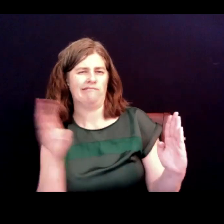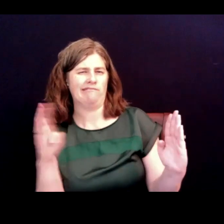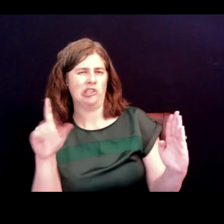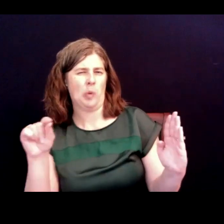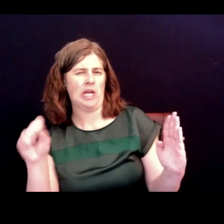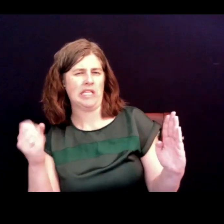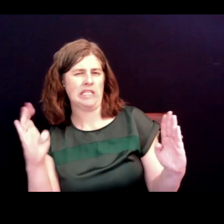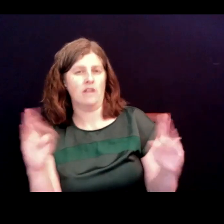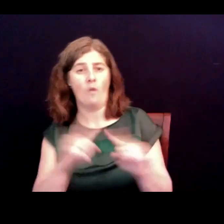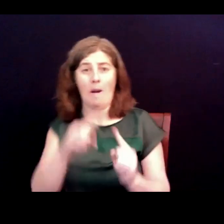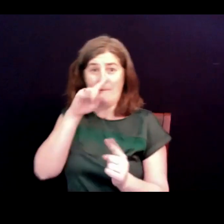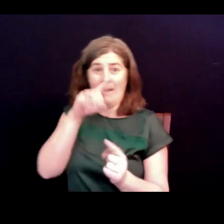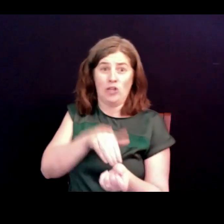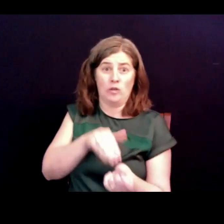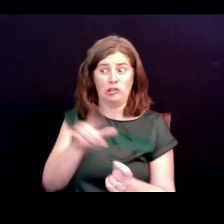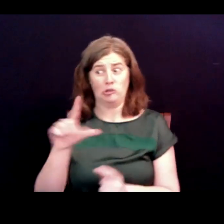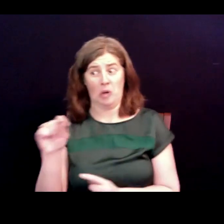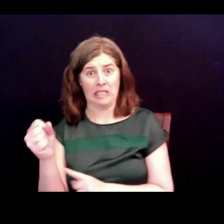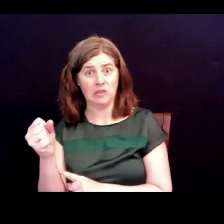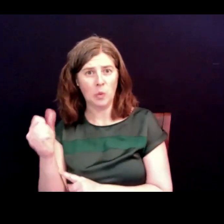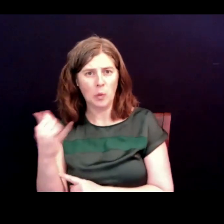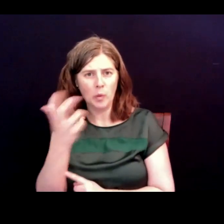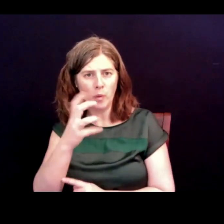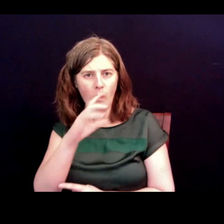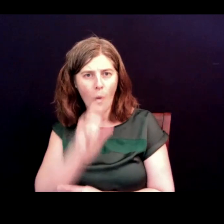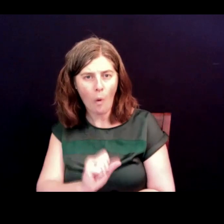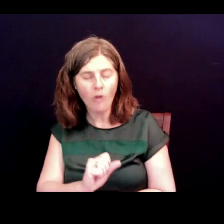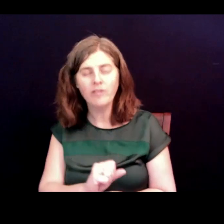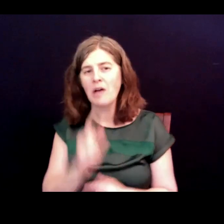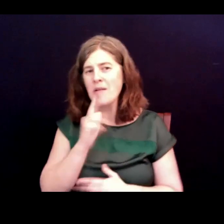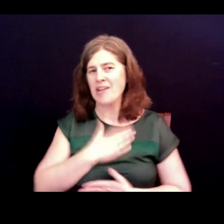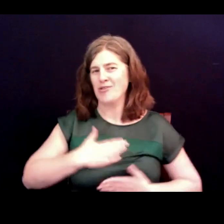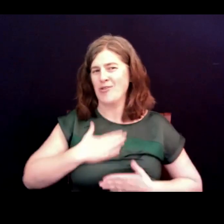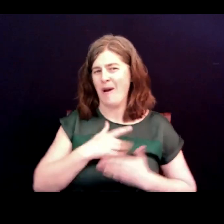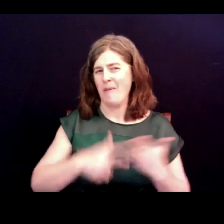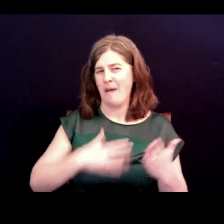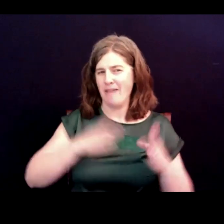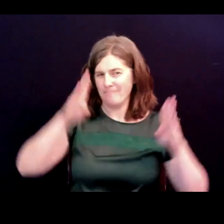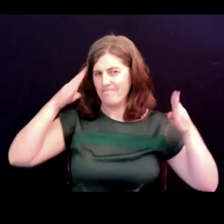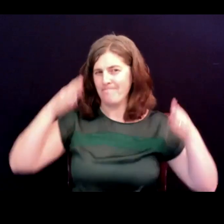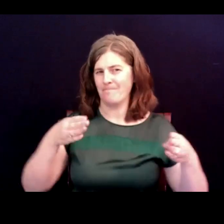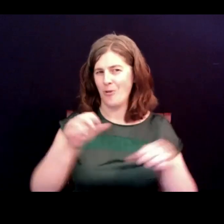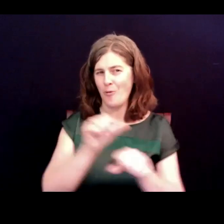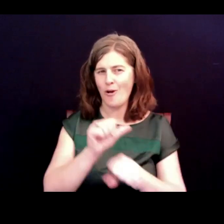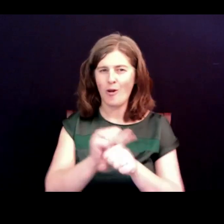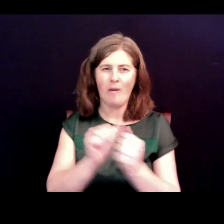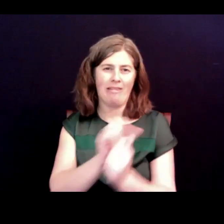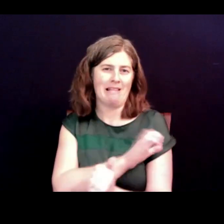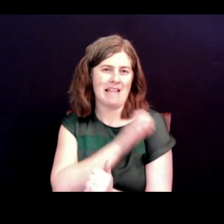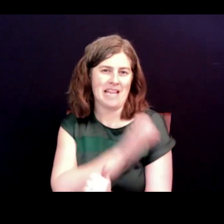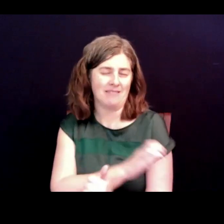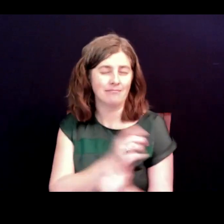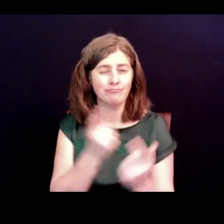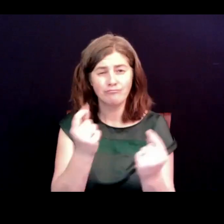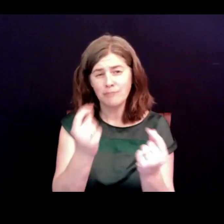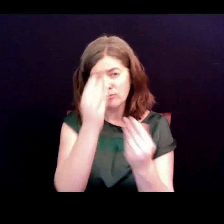for a pediatrician, that's getting old. So, so I certainly enjoy what I do and love the clinical work that I get to do. And I'm going to share with you some